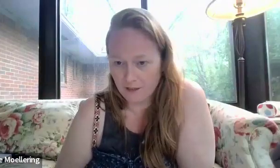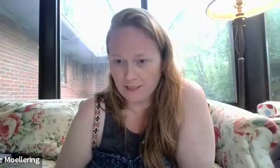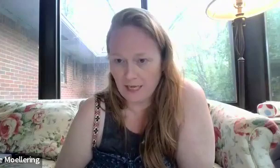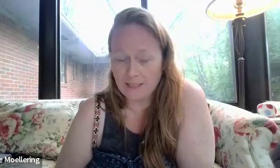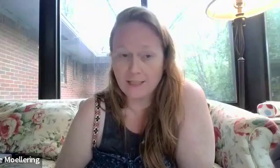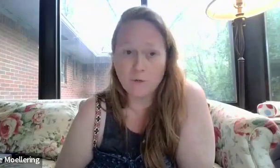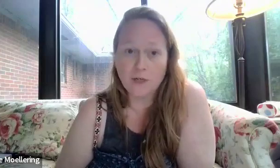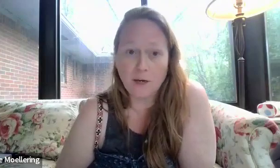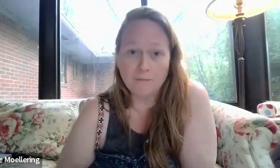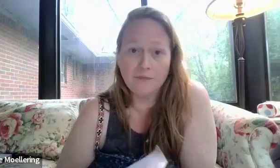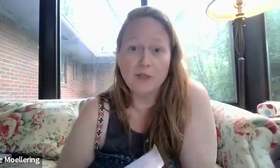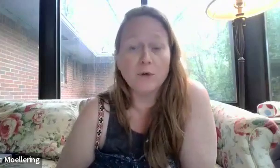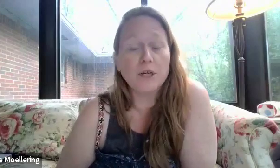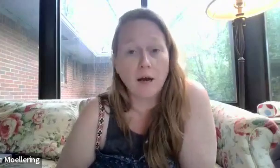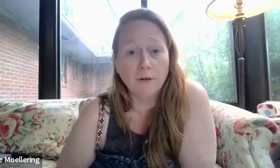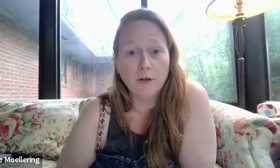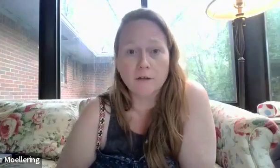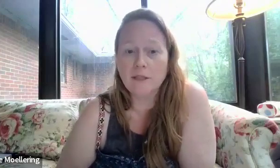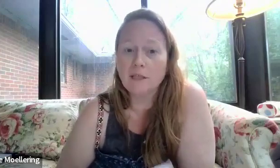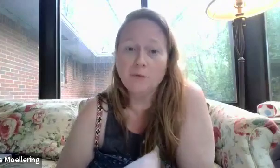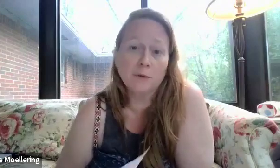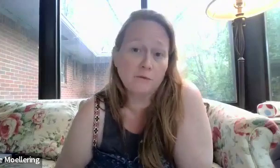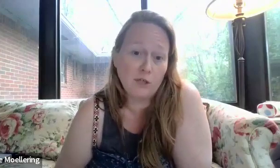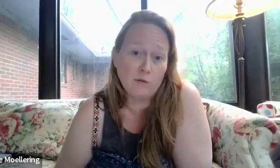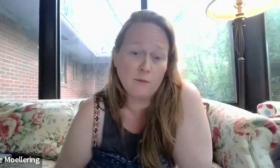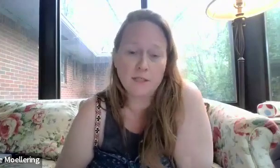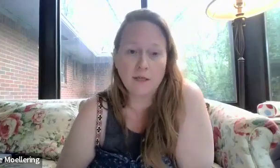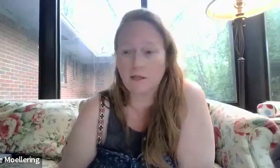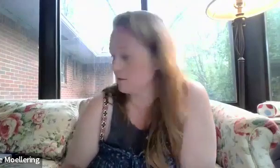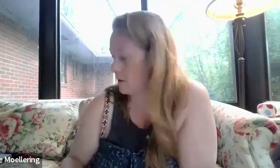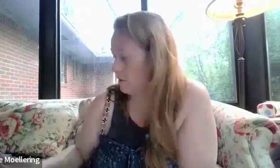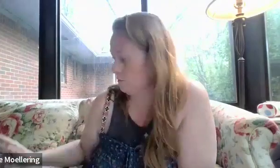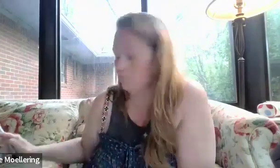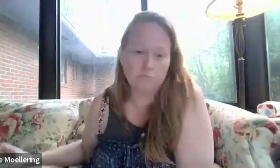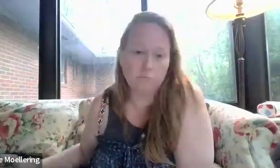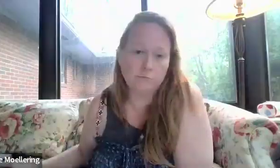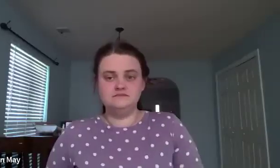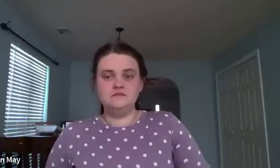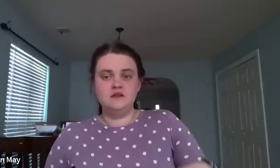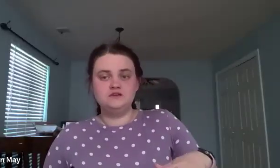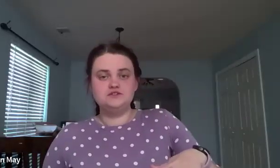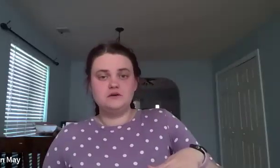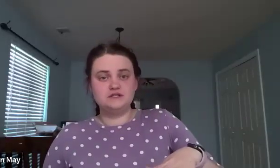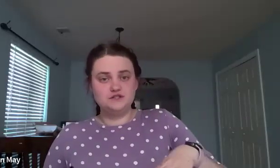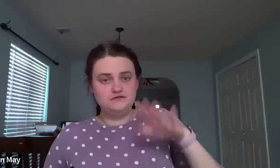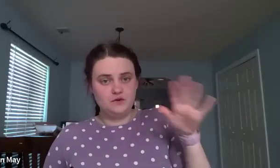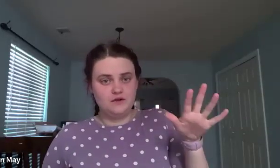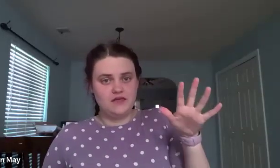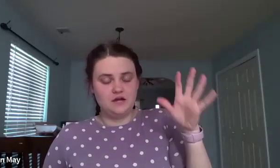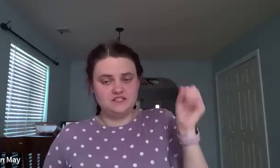any signs that you want to cover or anything you want to review, we could do that next week too. Mm-hmm. So I was going to do full, and then I'll stop